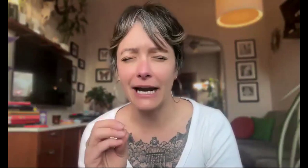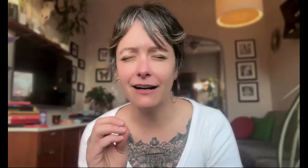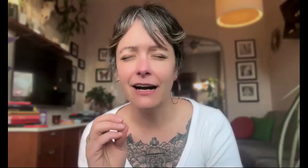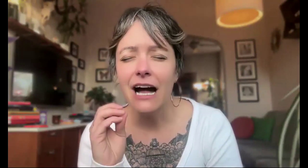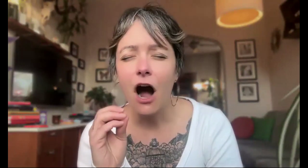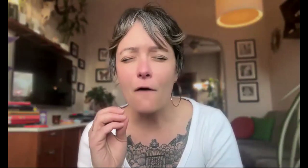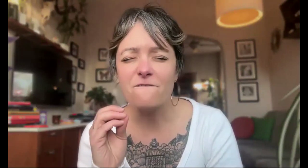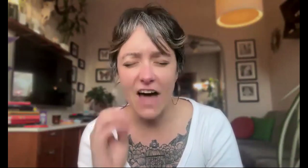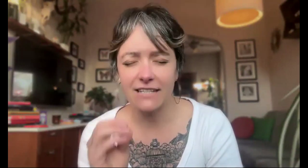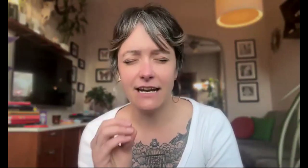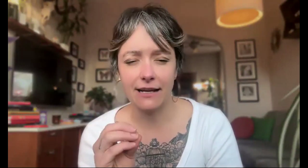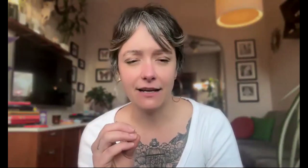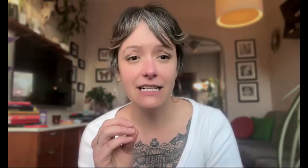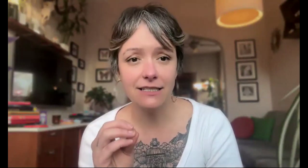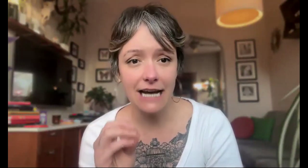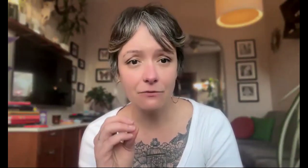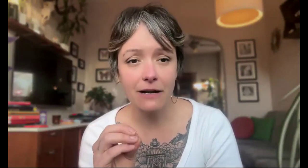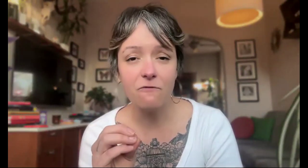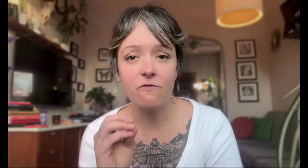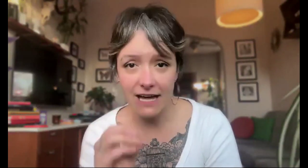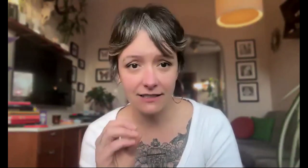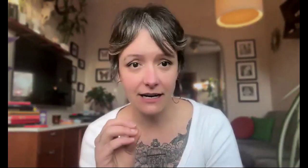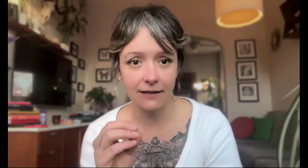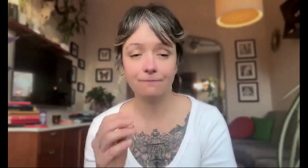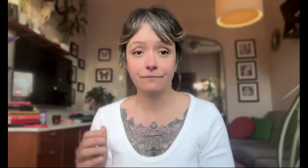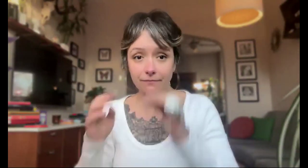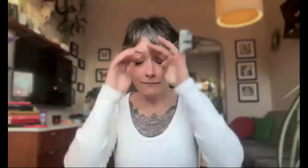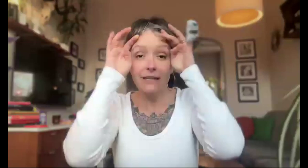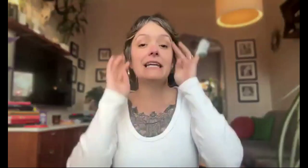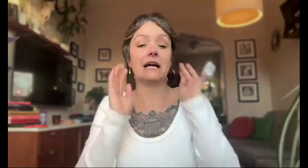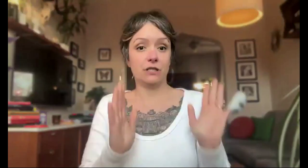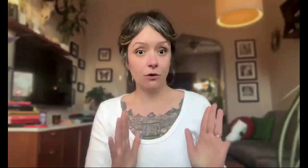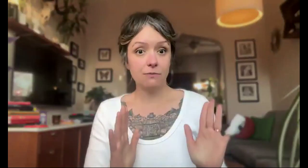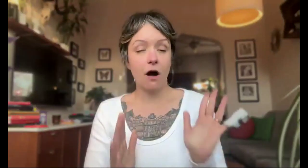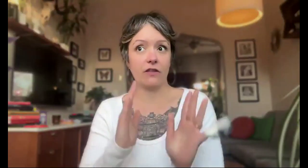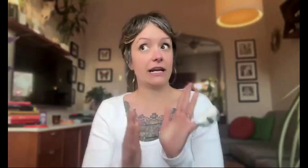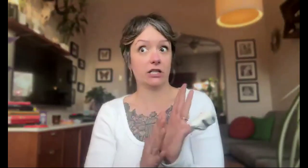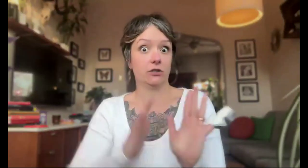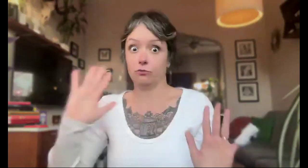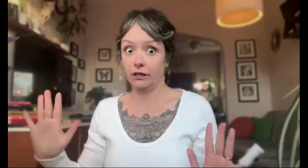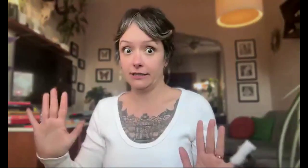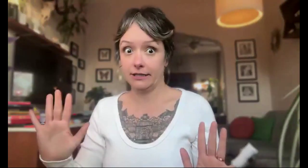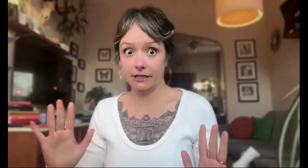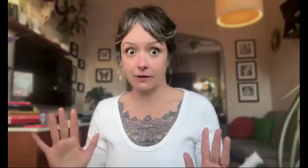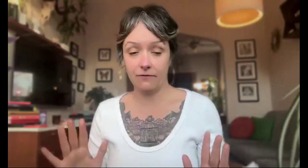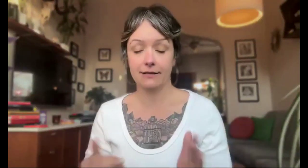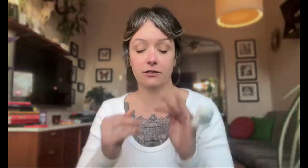brain are fascinating. It is downright fascinating. It sounds so small and then it gets really serious really fast.